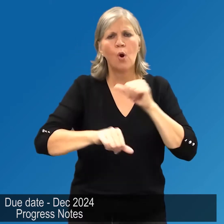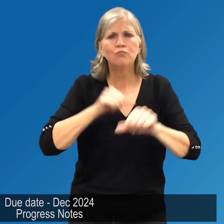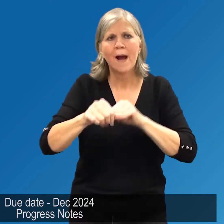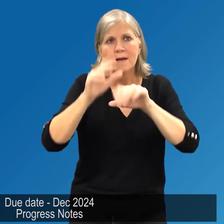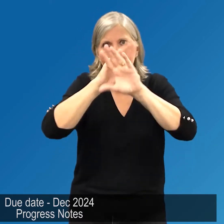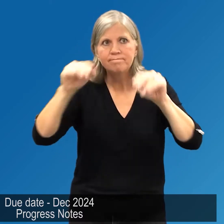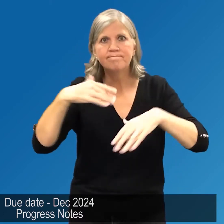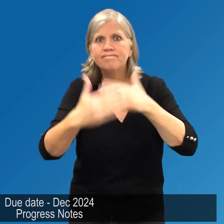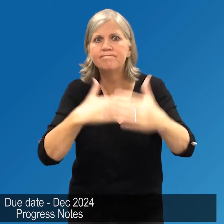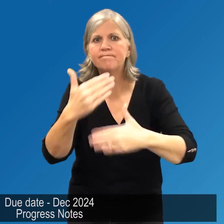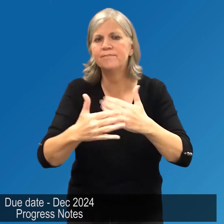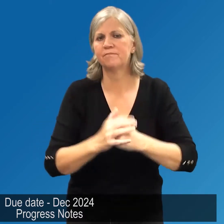notes.